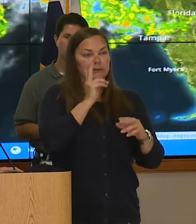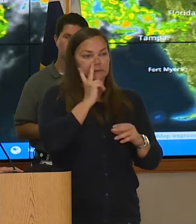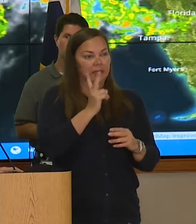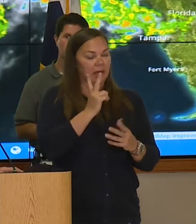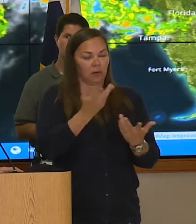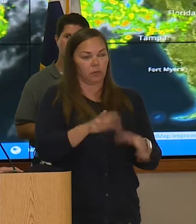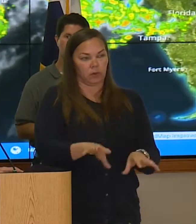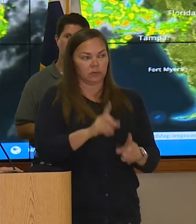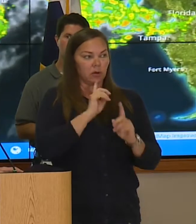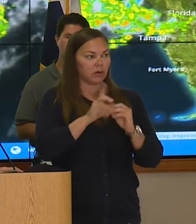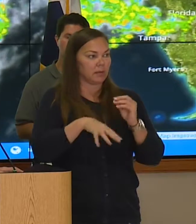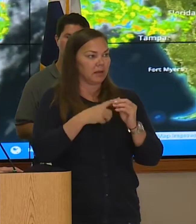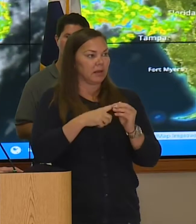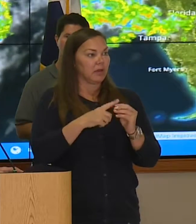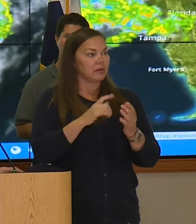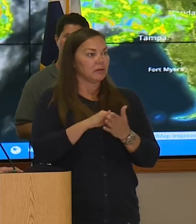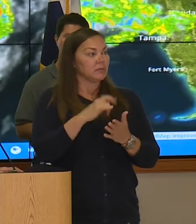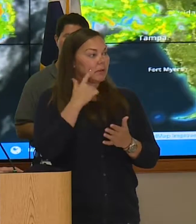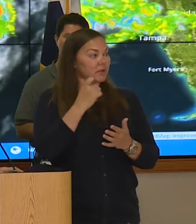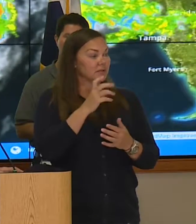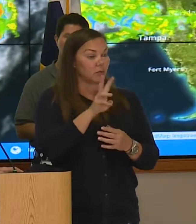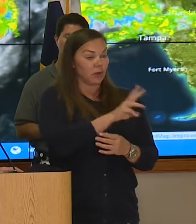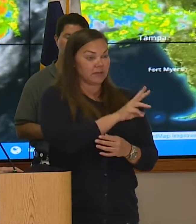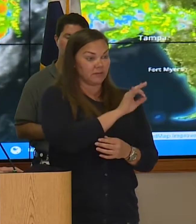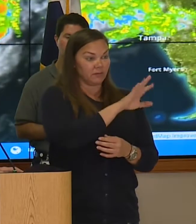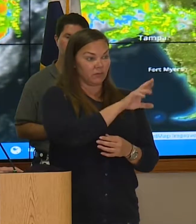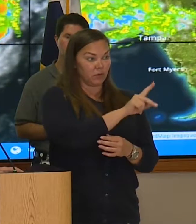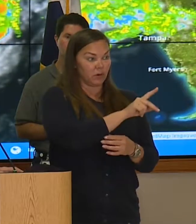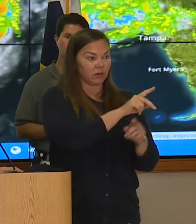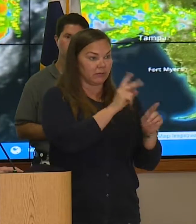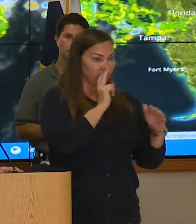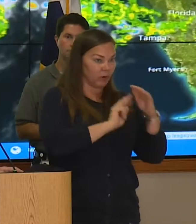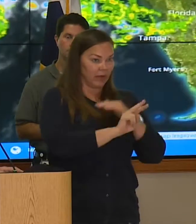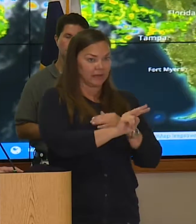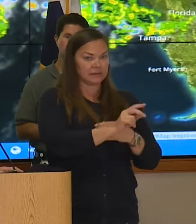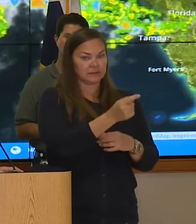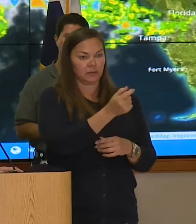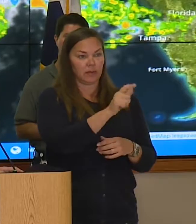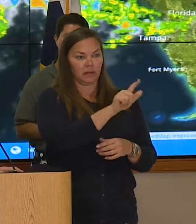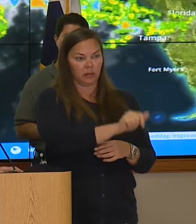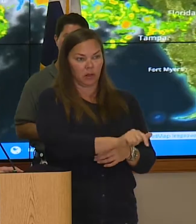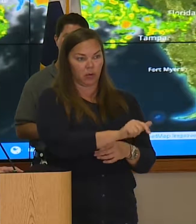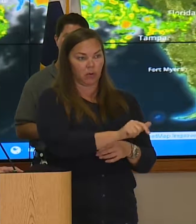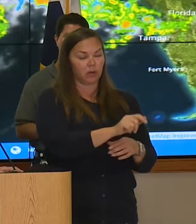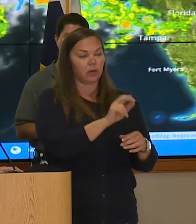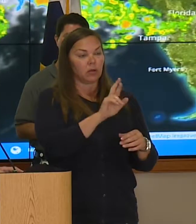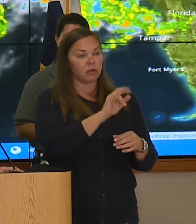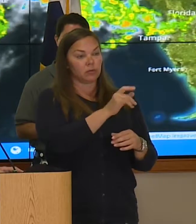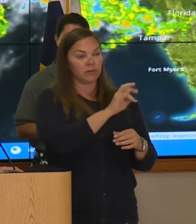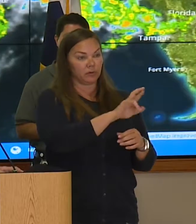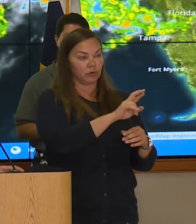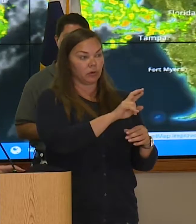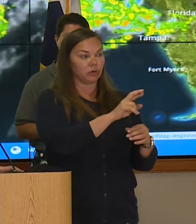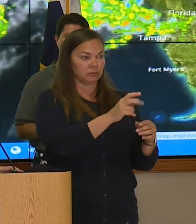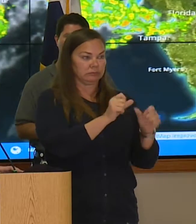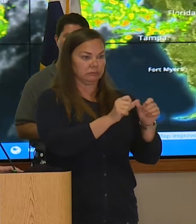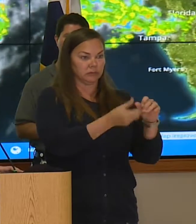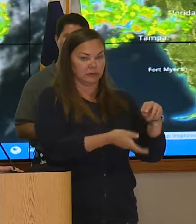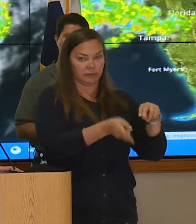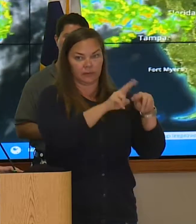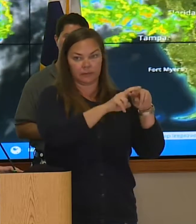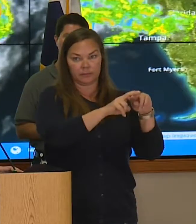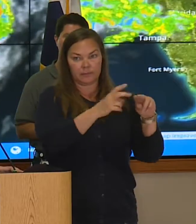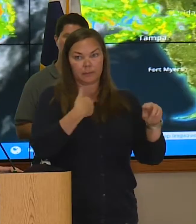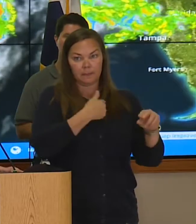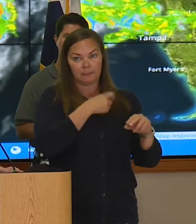far the forecasting on the West Fork has been a little bit low, and so the river continues to go high. And